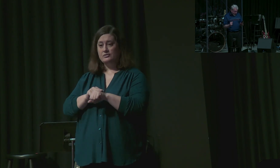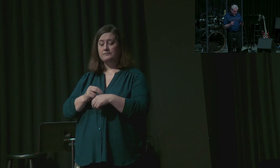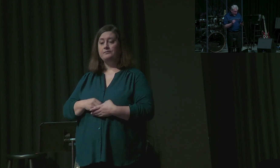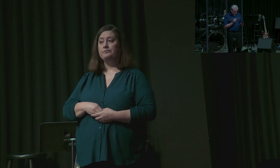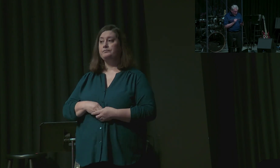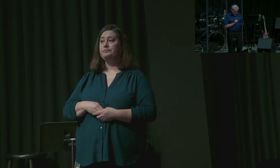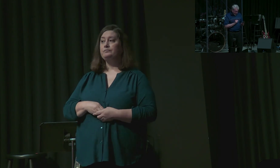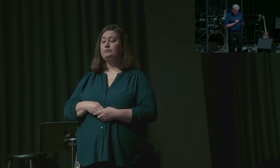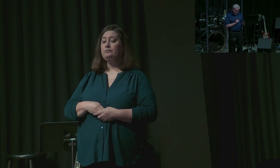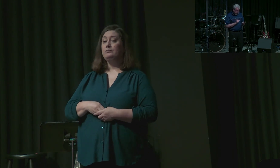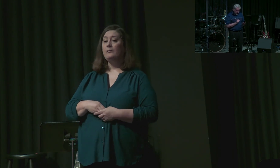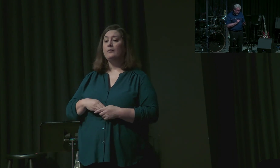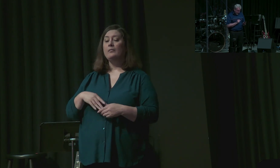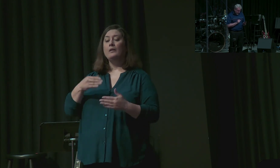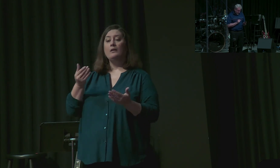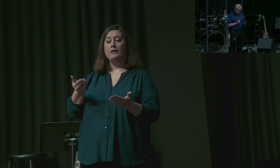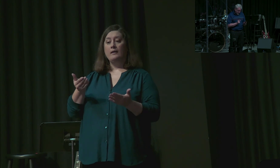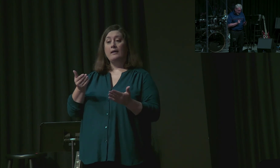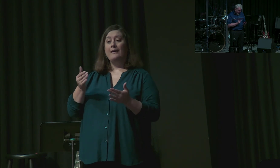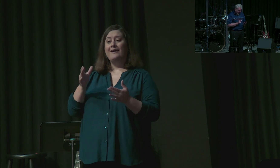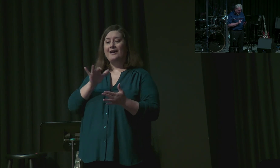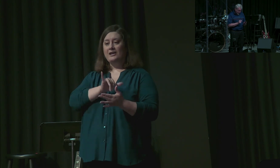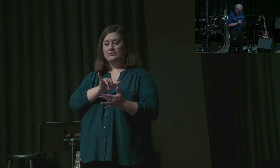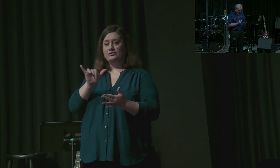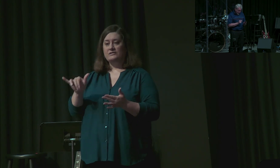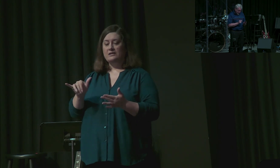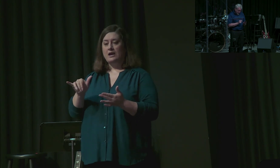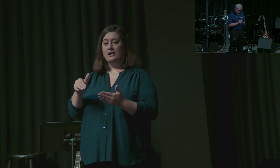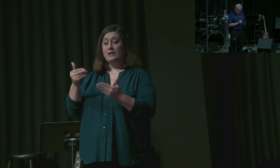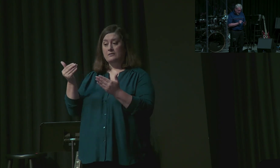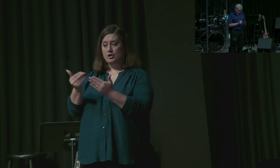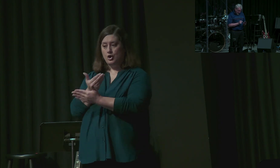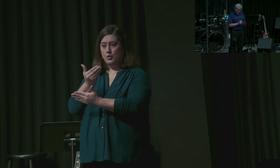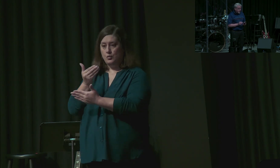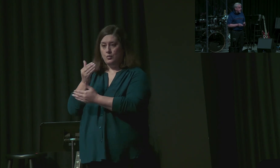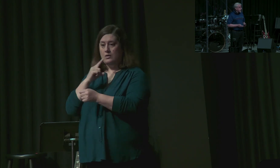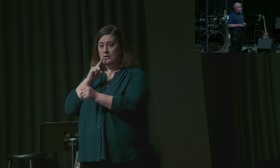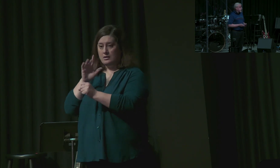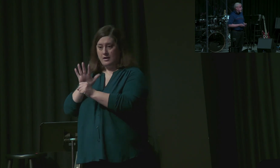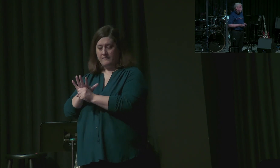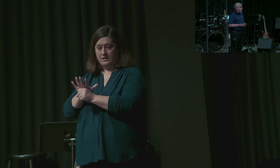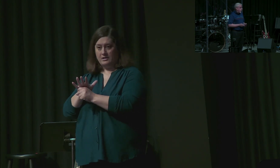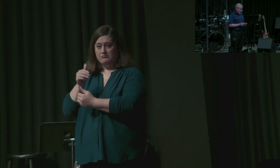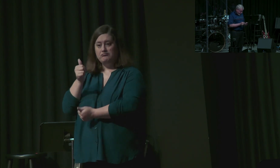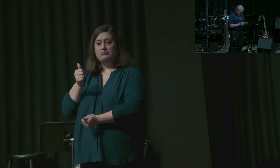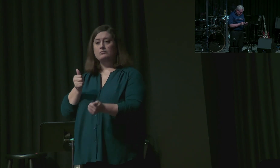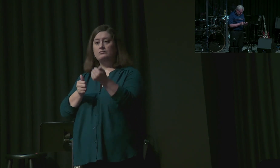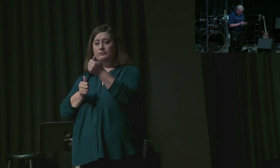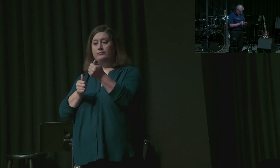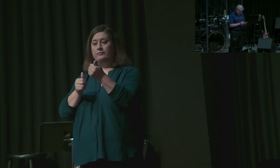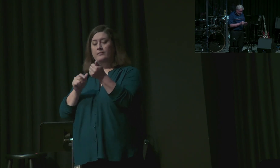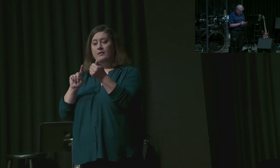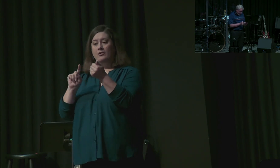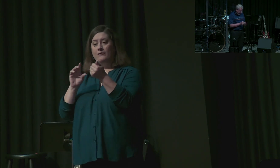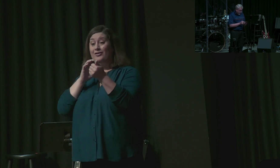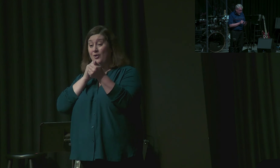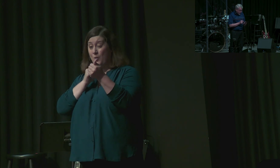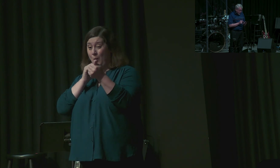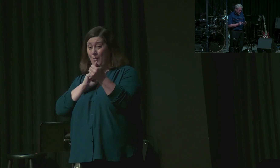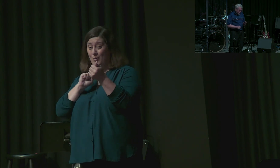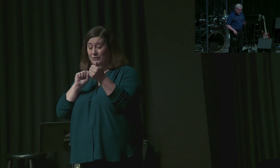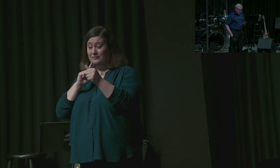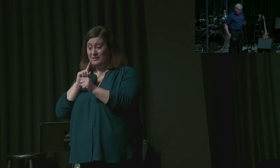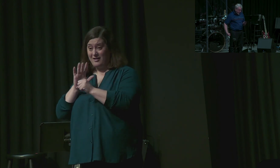established as the old covenants are fulfilled and fade and now are finished. And the first heavens and the